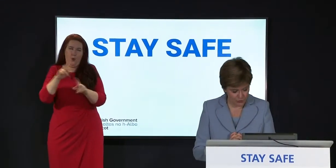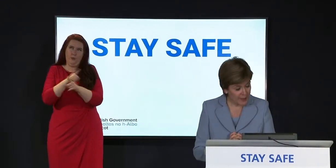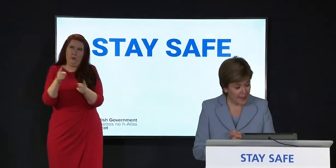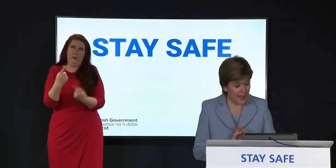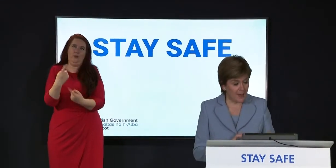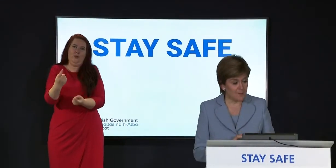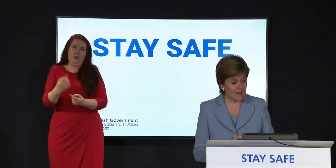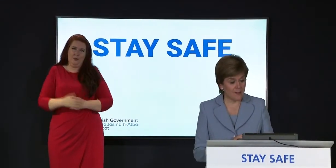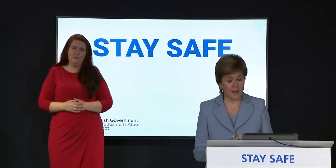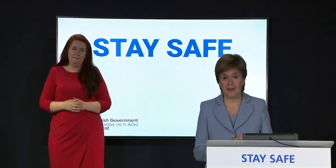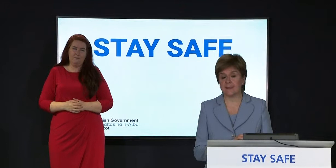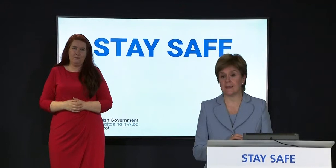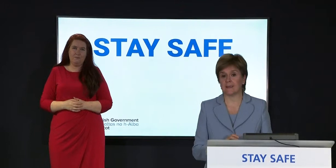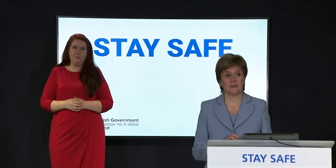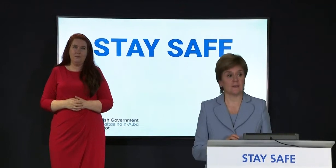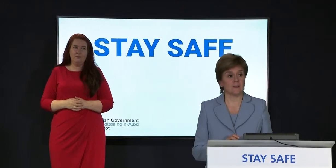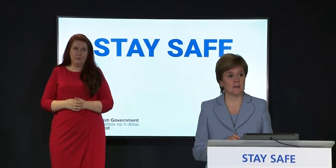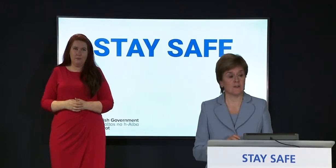sense to you.